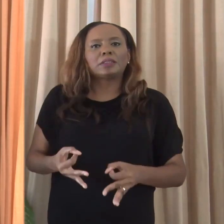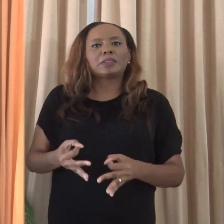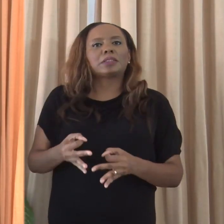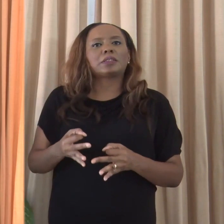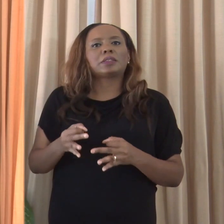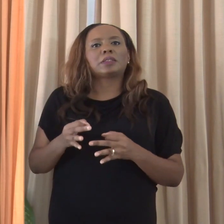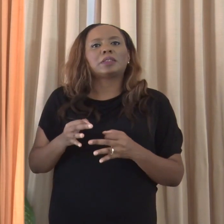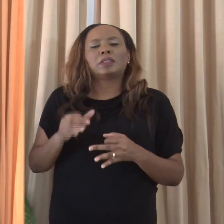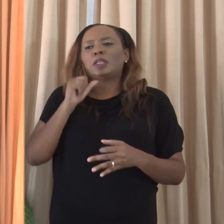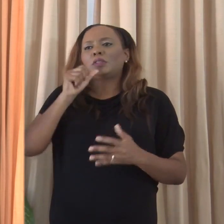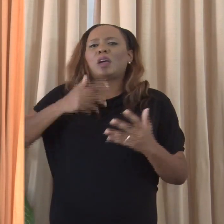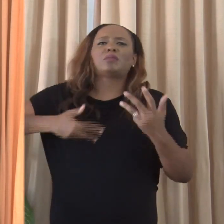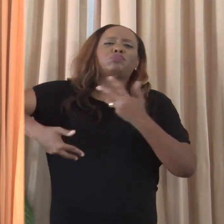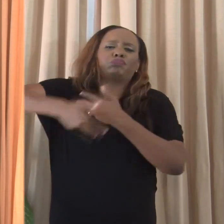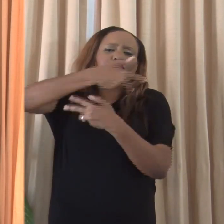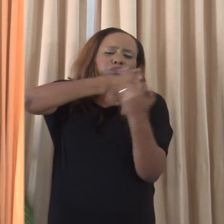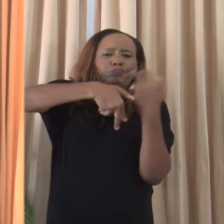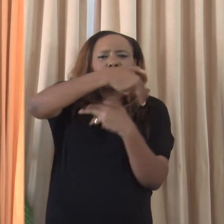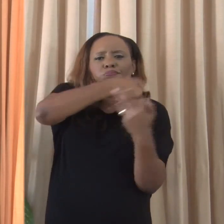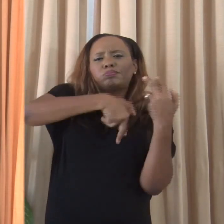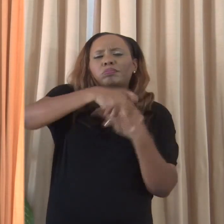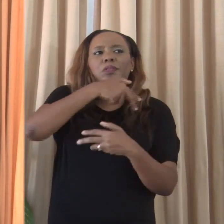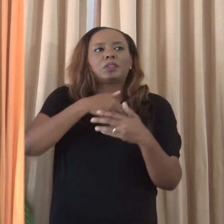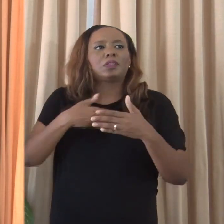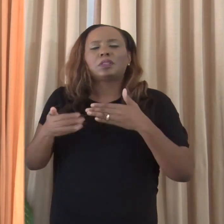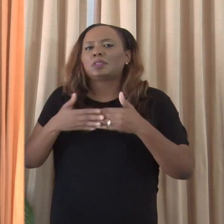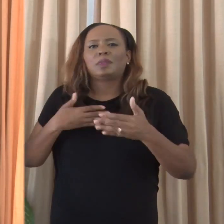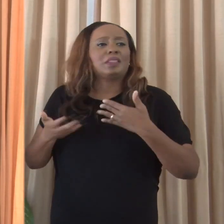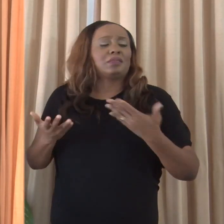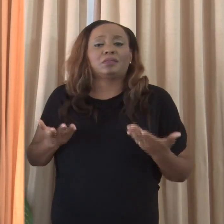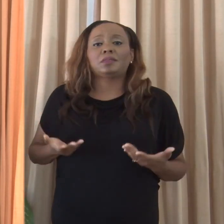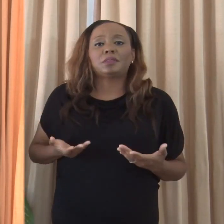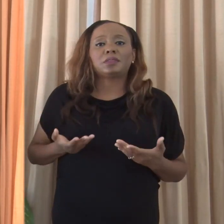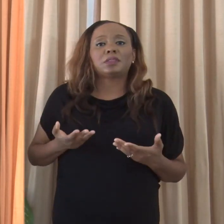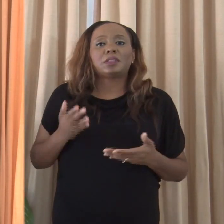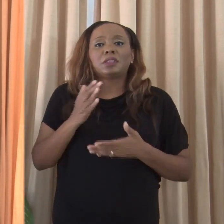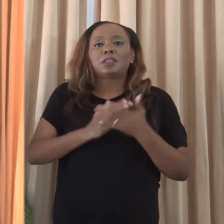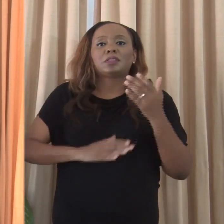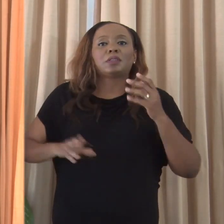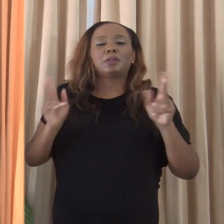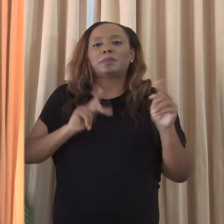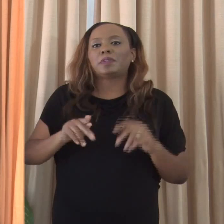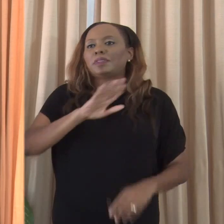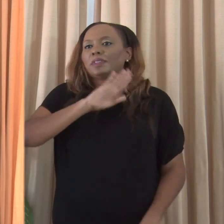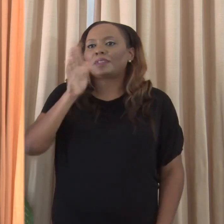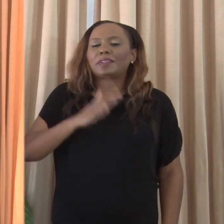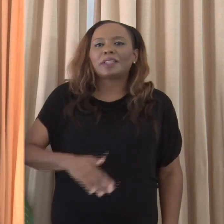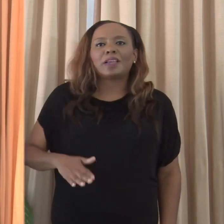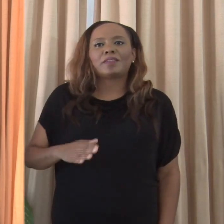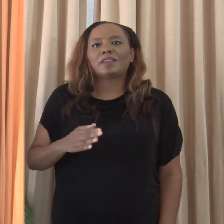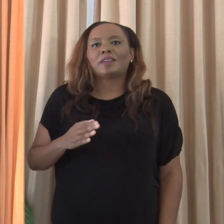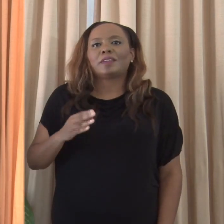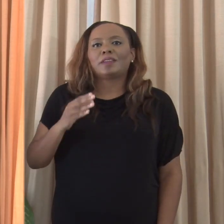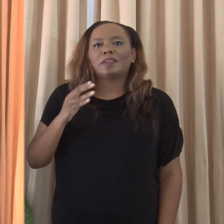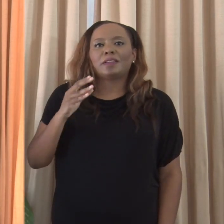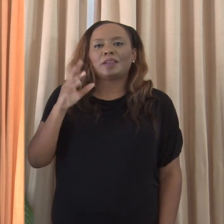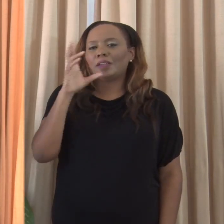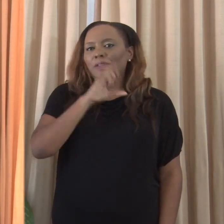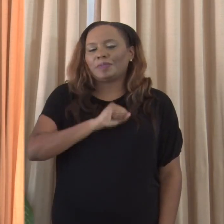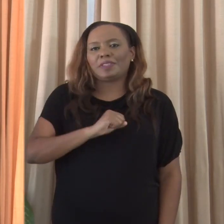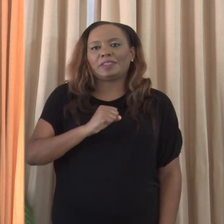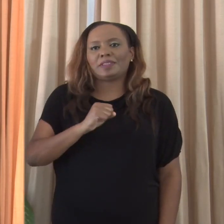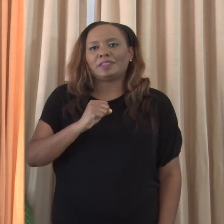because irrespective of what the activity is, I mean, there are Barbadians who have never missed church for years, but they're missing church